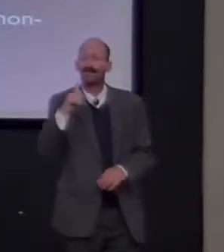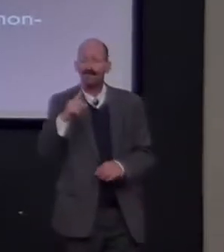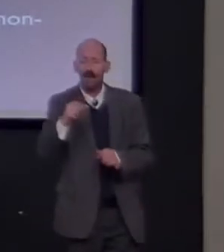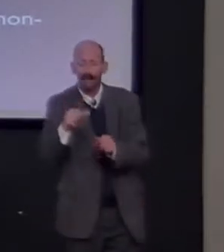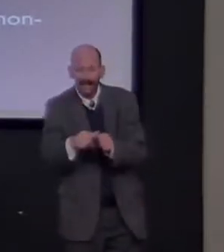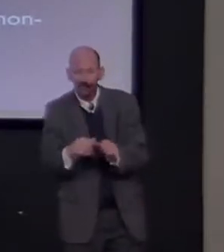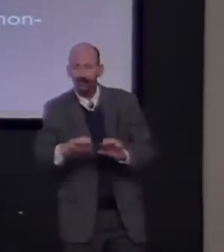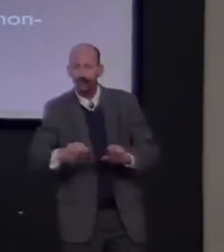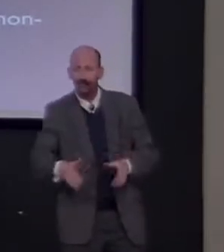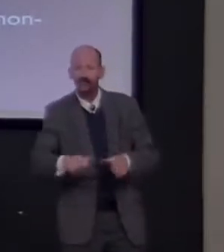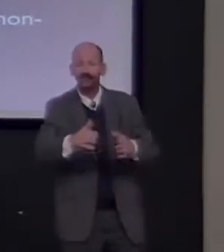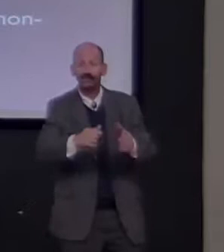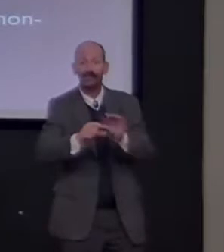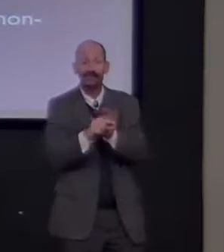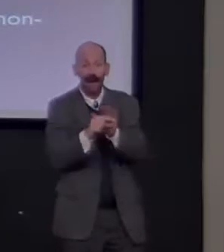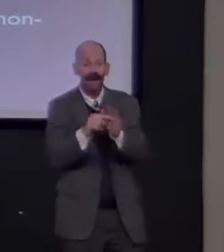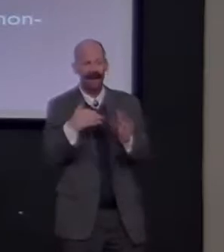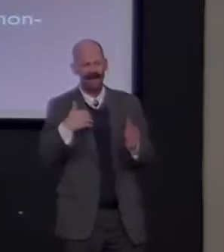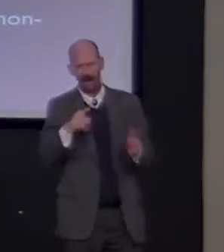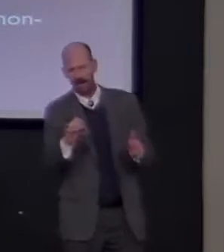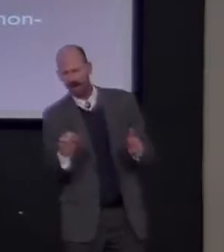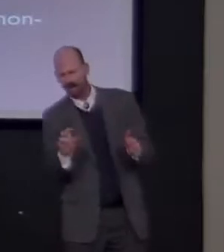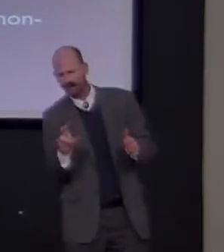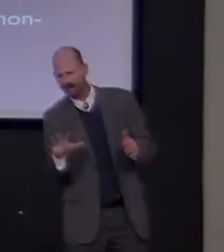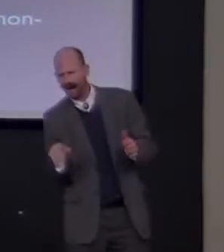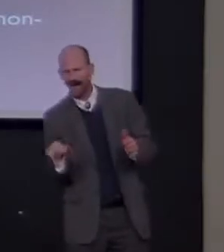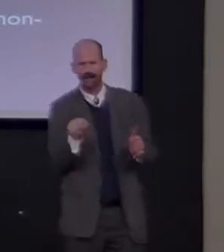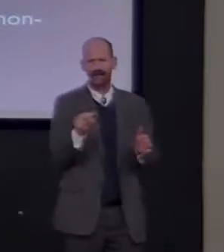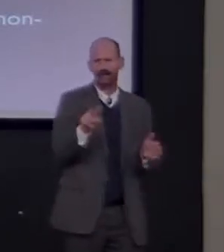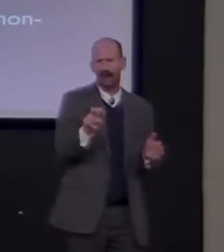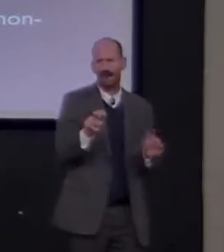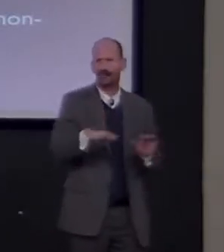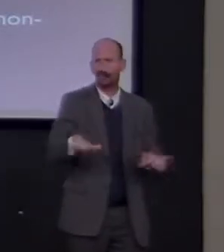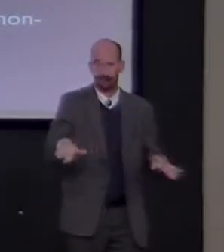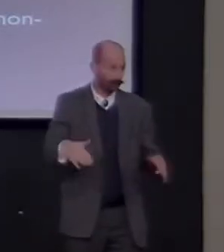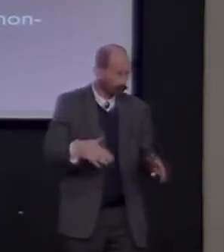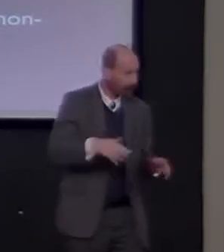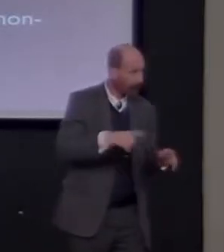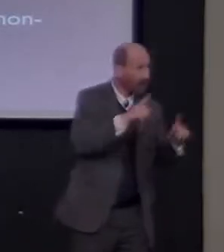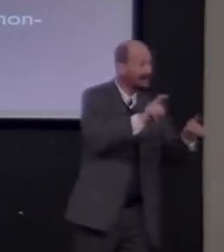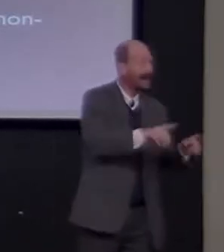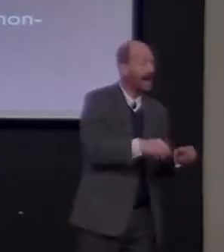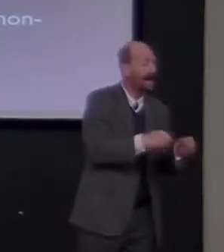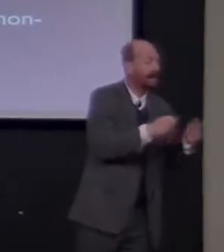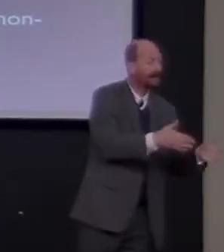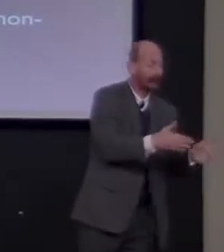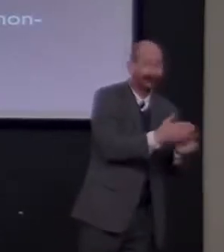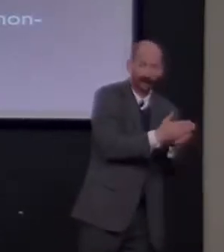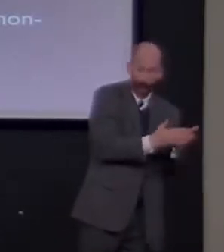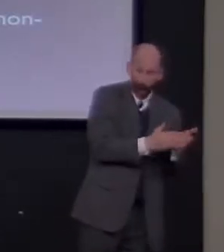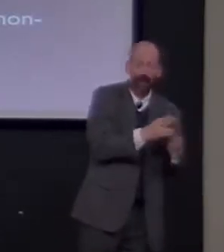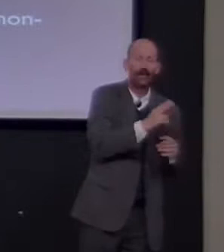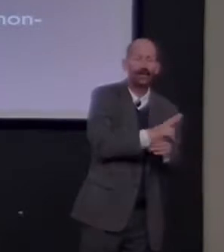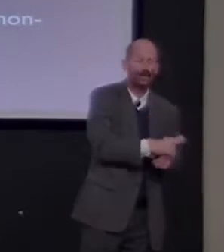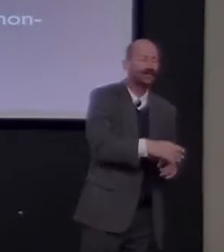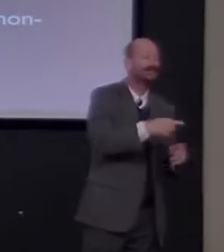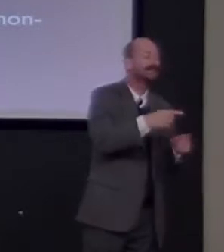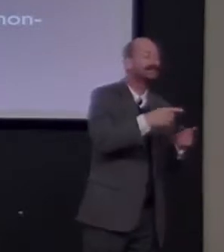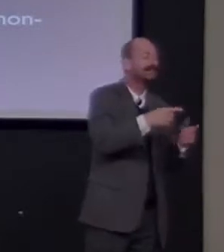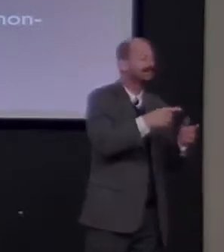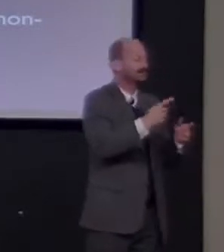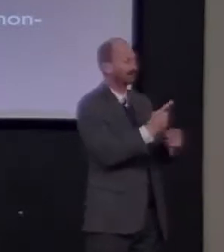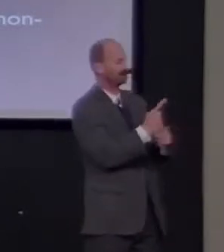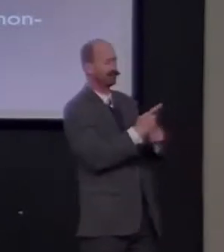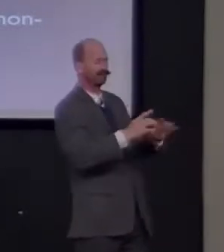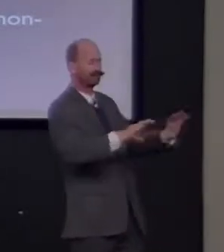grade. And we were able to test both children with and without specific learning difficulties in the